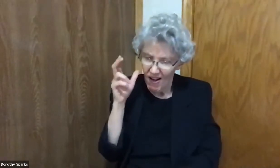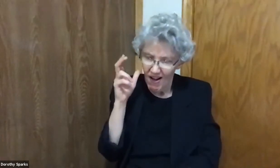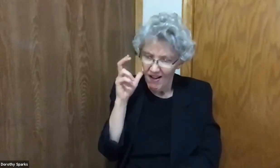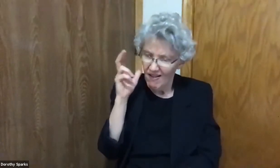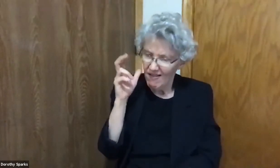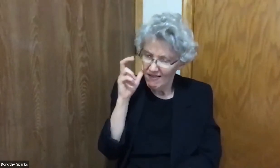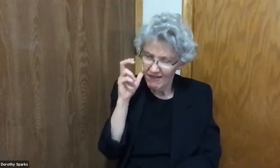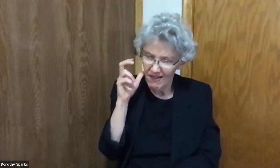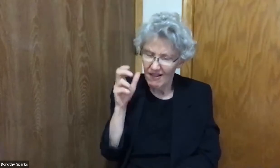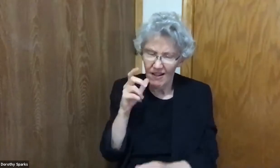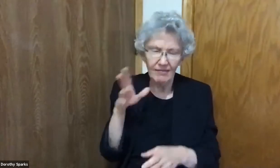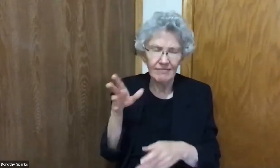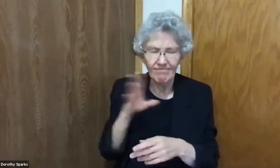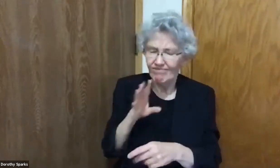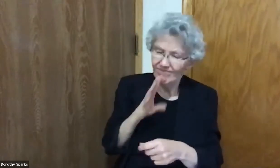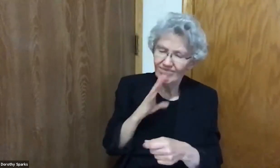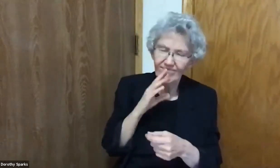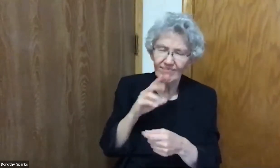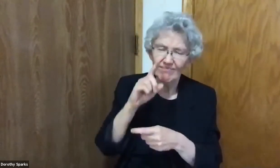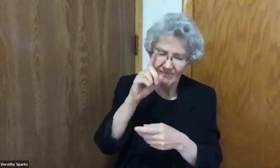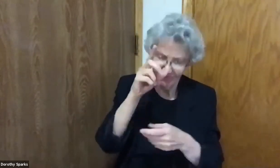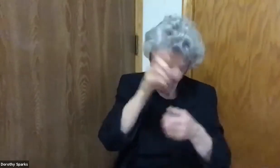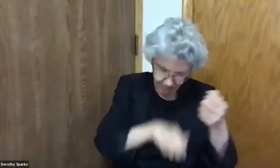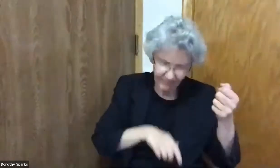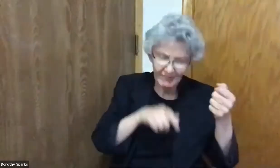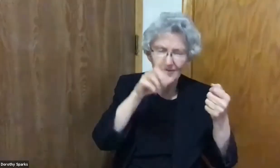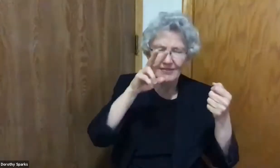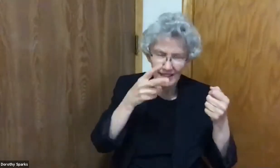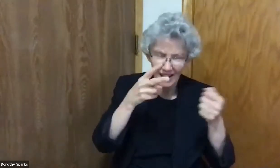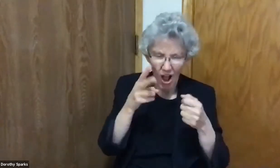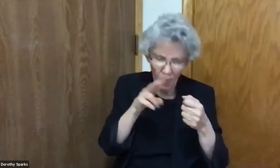But after he would read two or three columns,